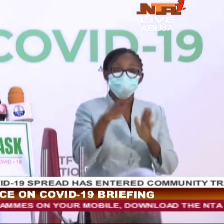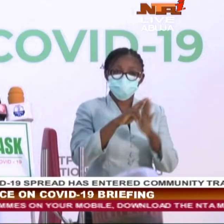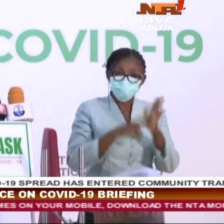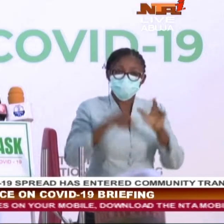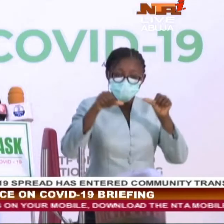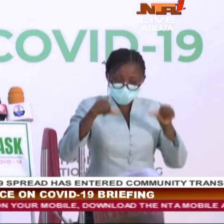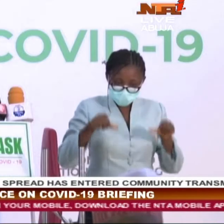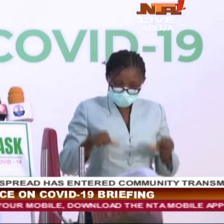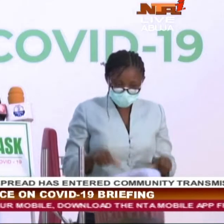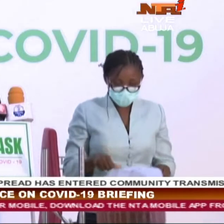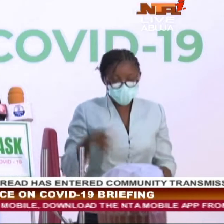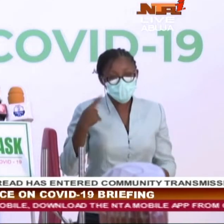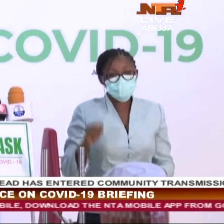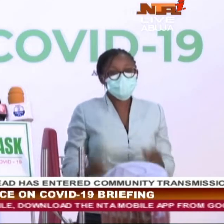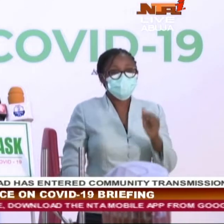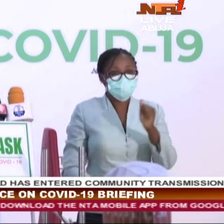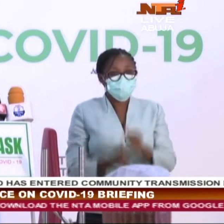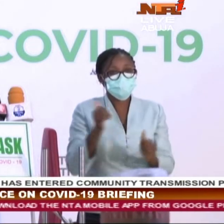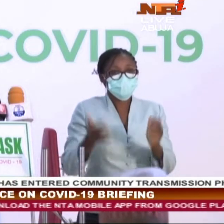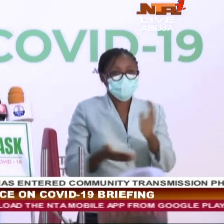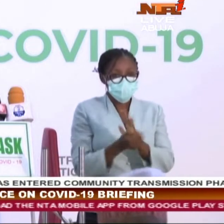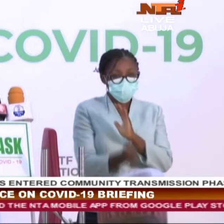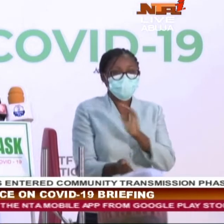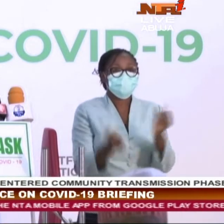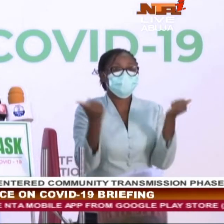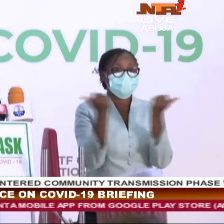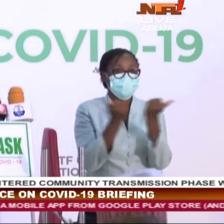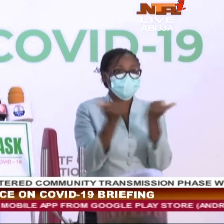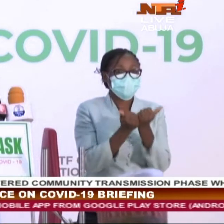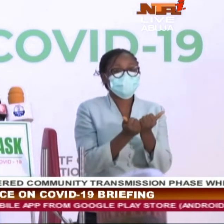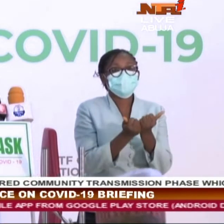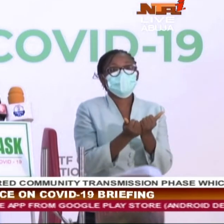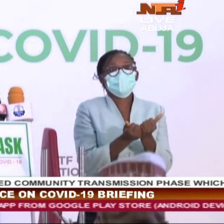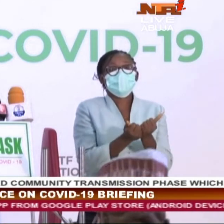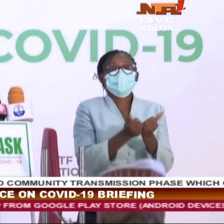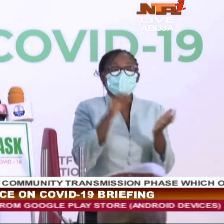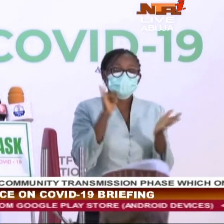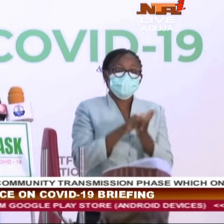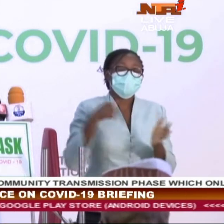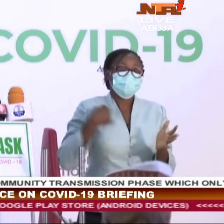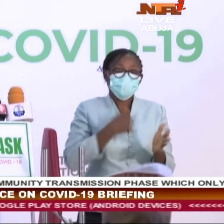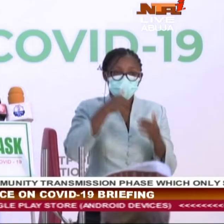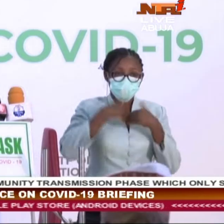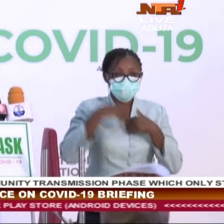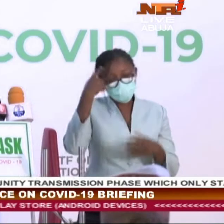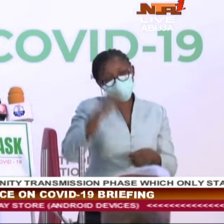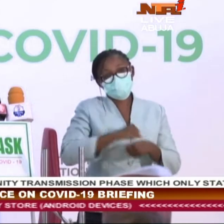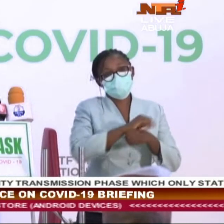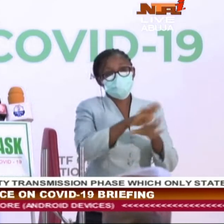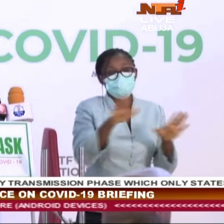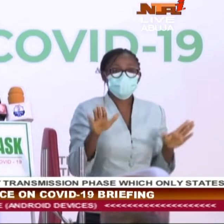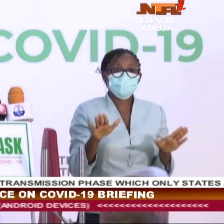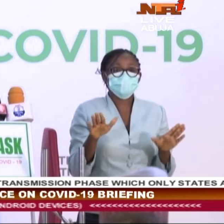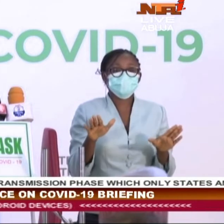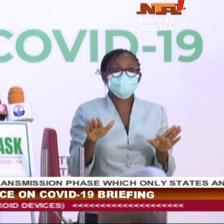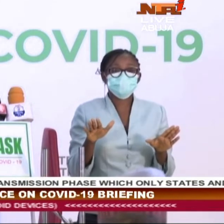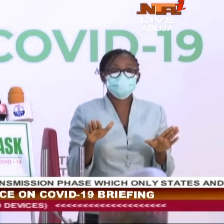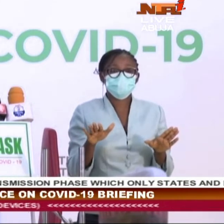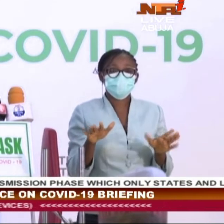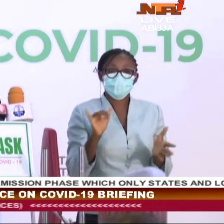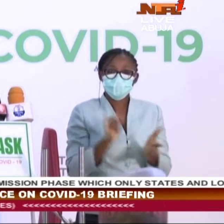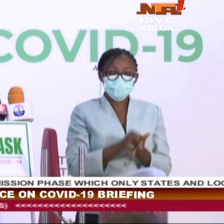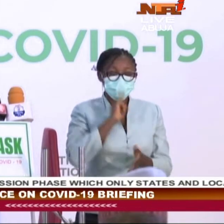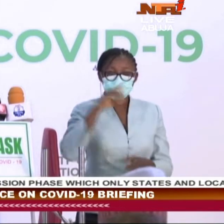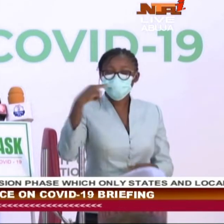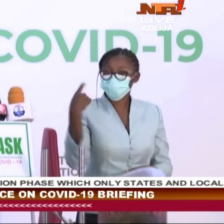most effective fighting opportunity we have for overcoming this pandemic. That's